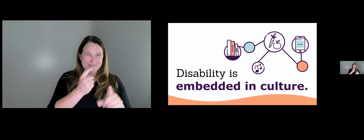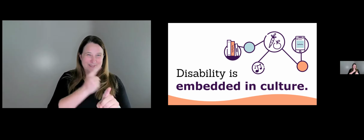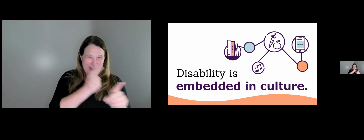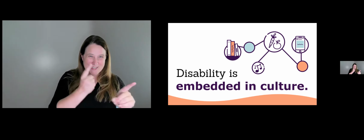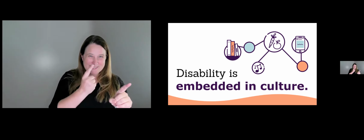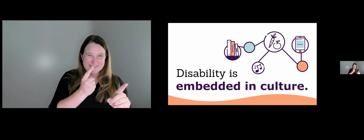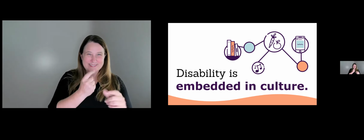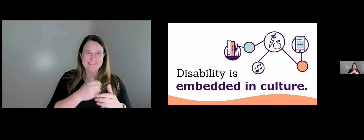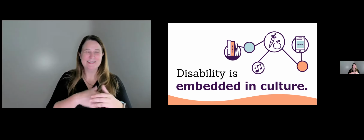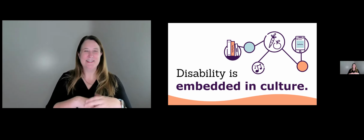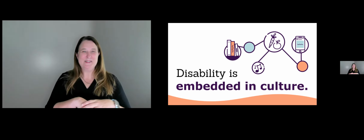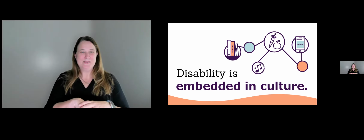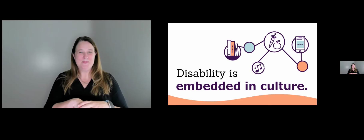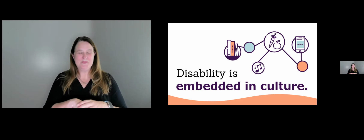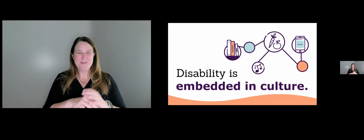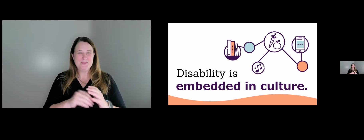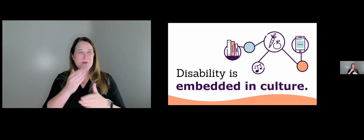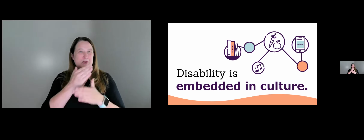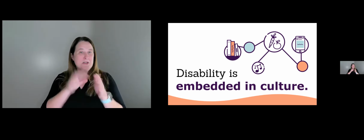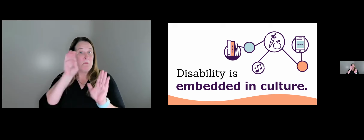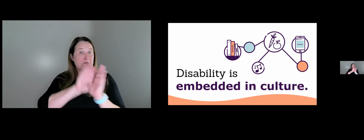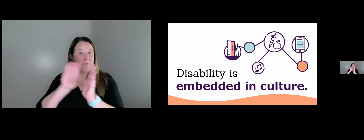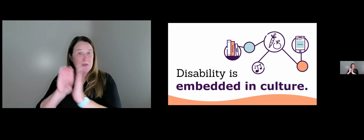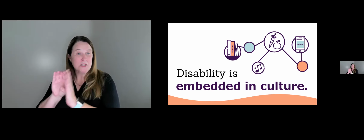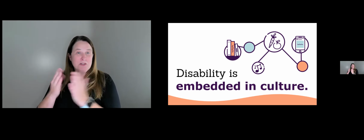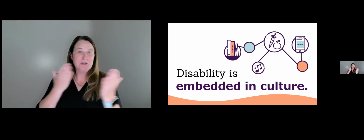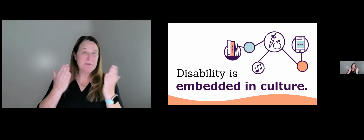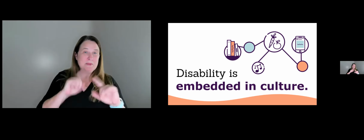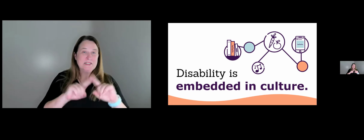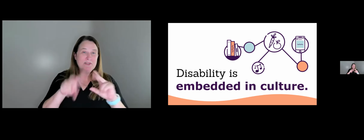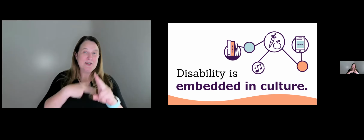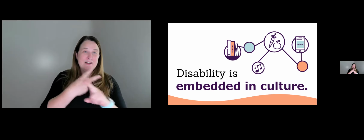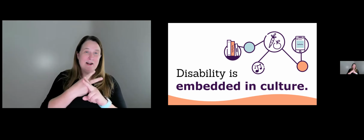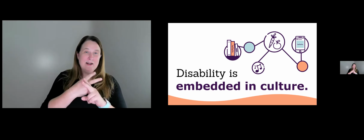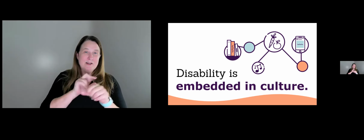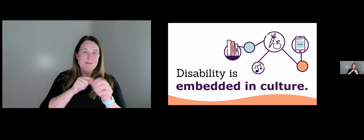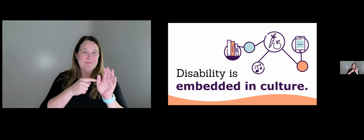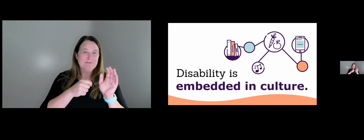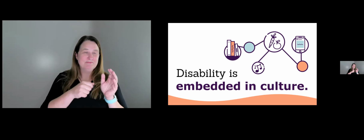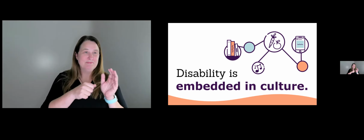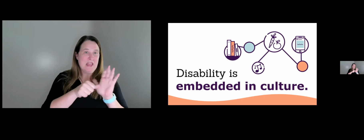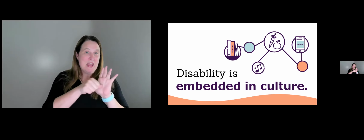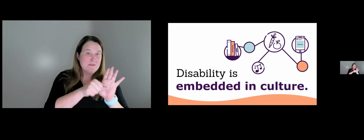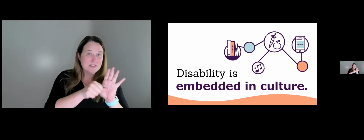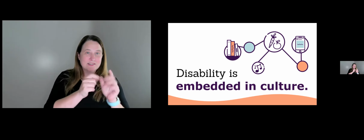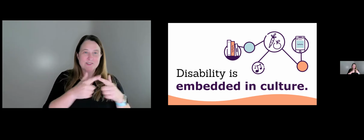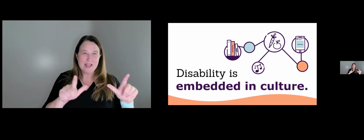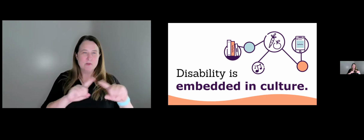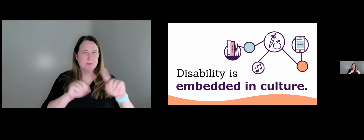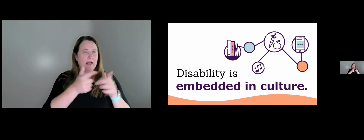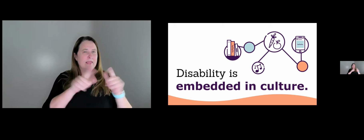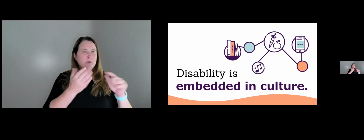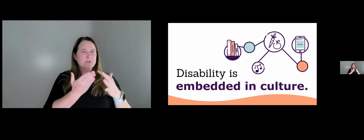Most of the time, there's a lot of language involved when we're reading books, right? Sometimes there's pictures, which is